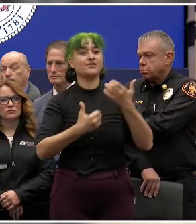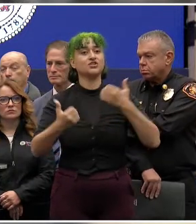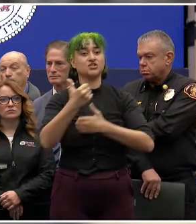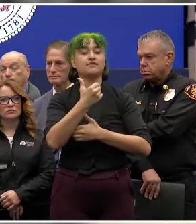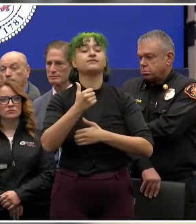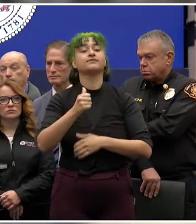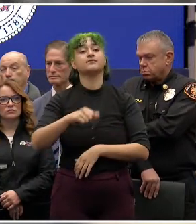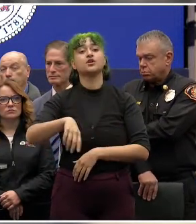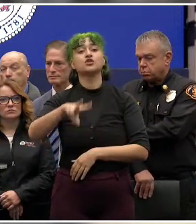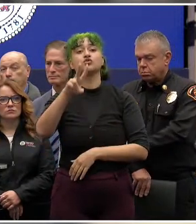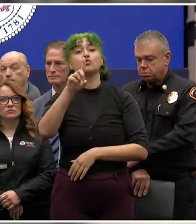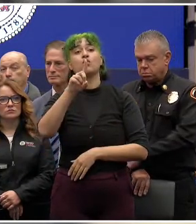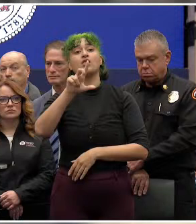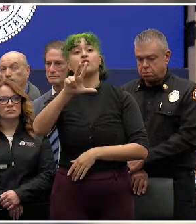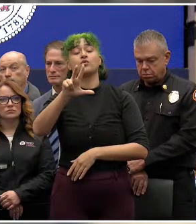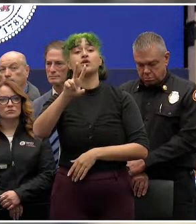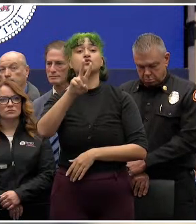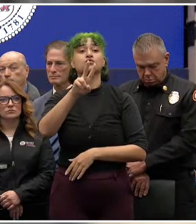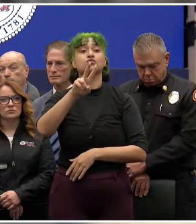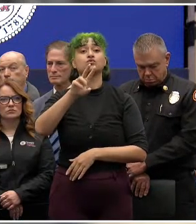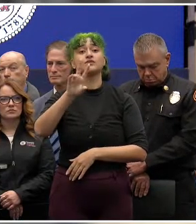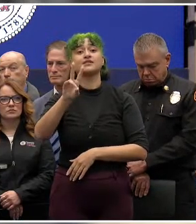McDonald,